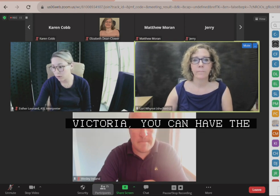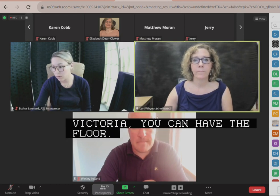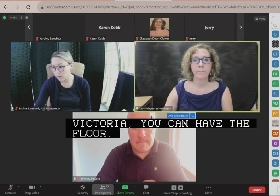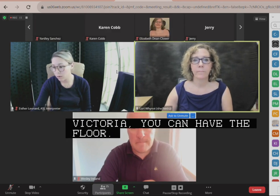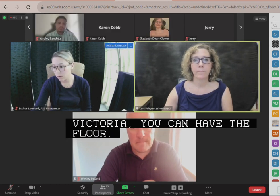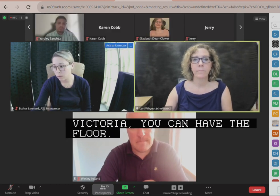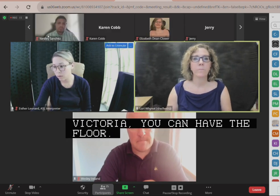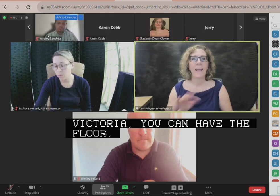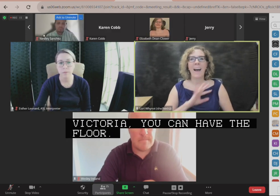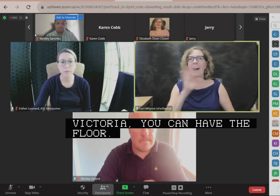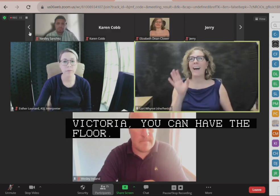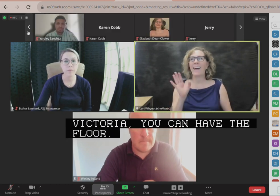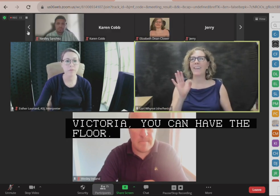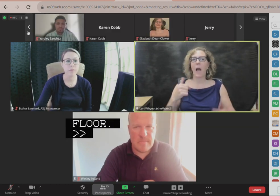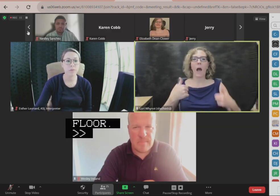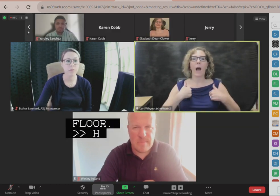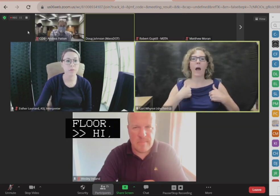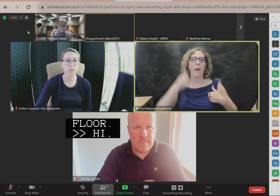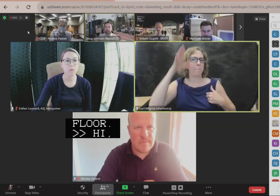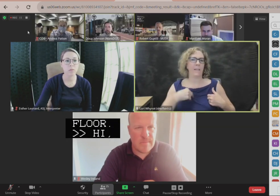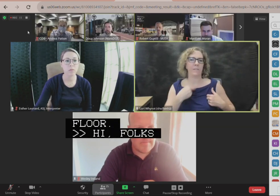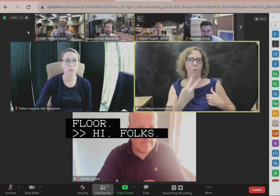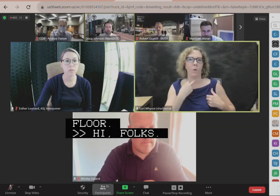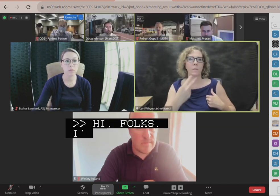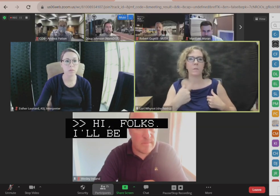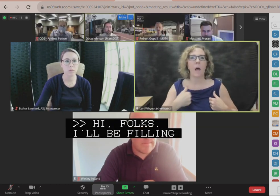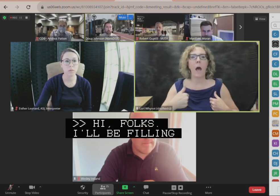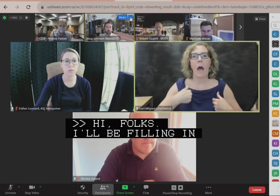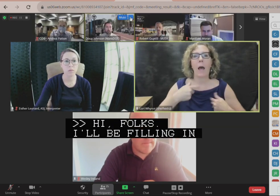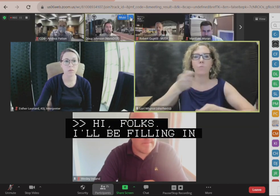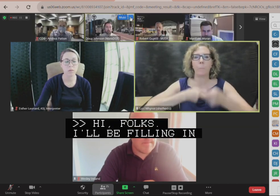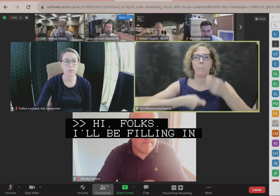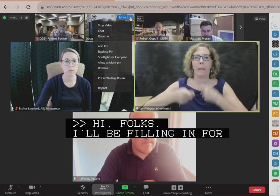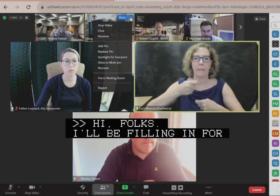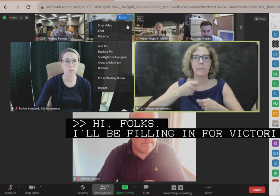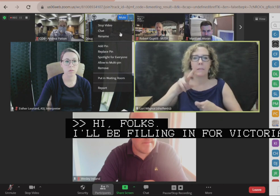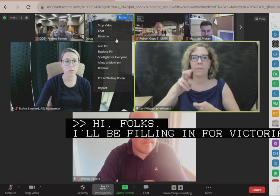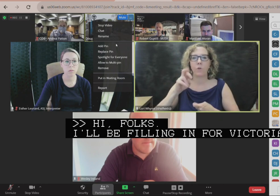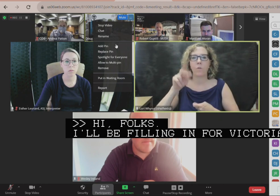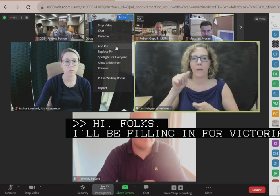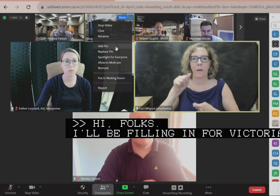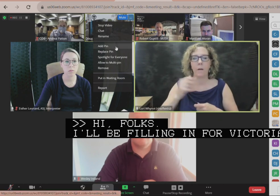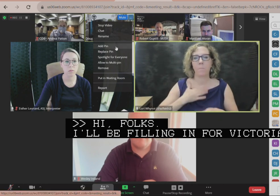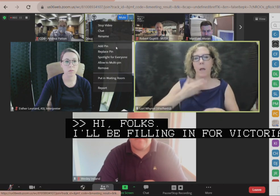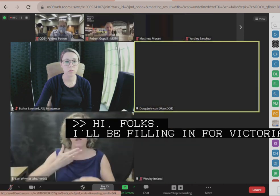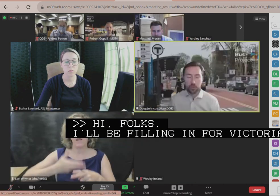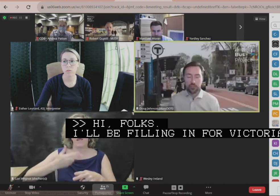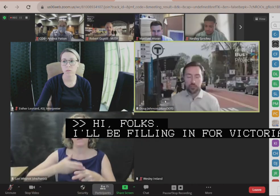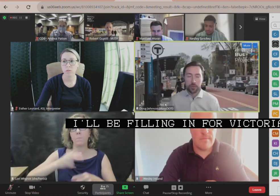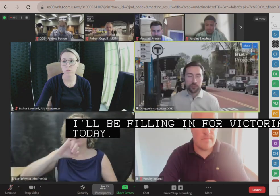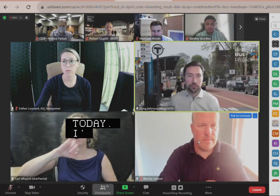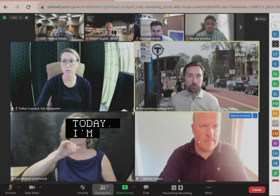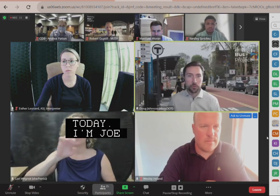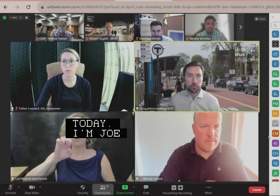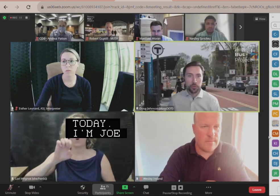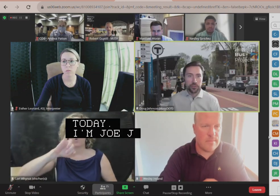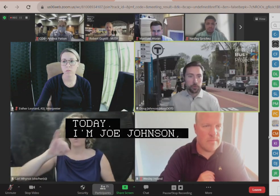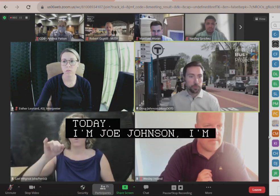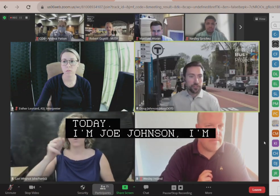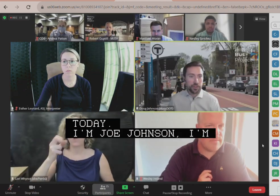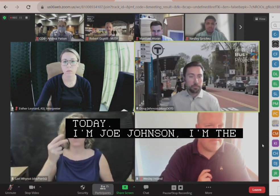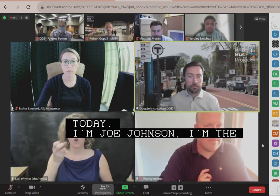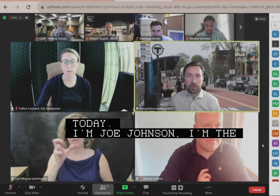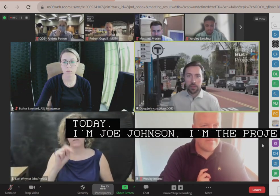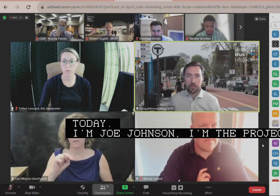Hi, folks. I will be filling in for Victoria today. My name is Doug Johnson, and I'm the project manager for bus